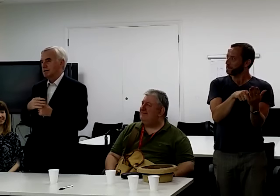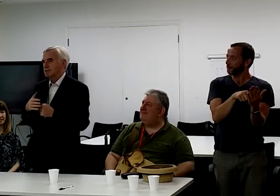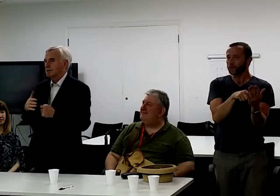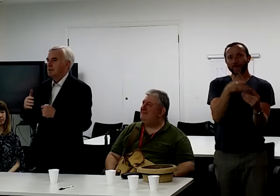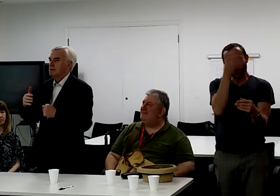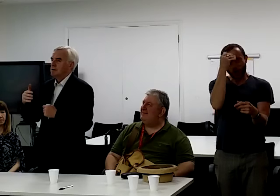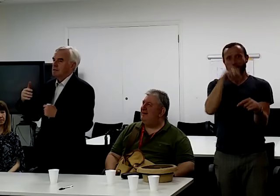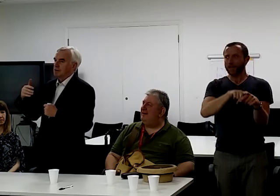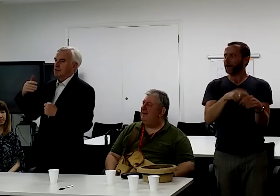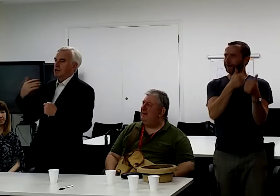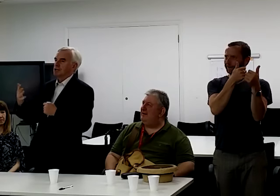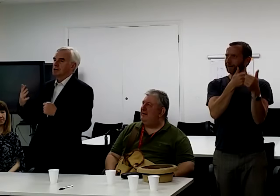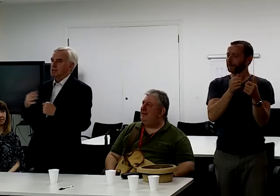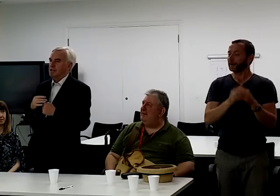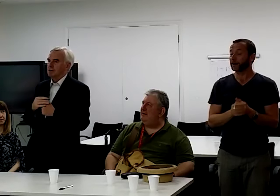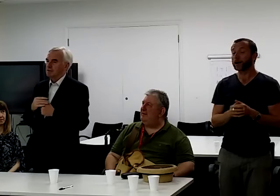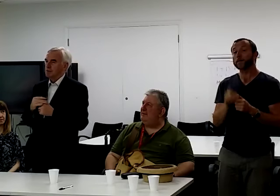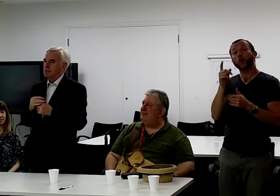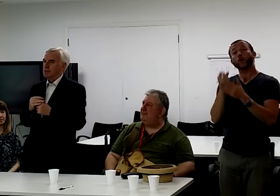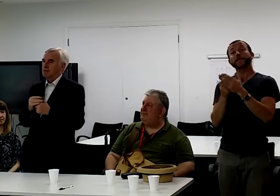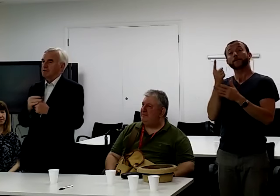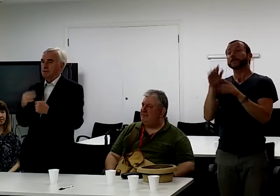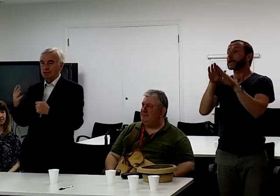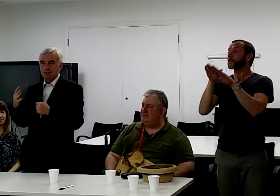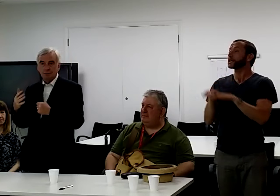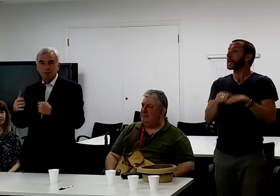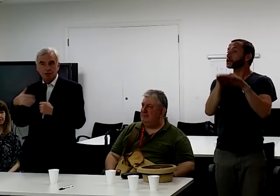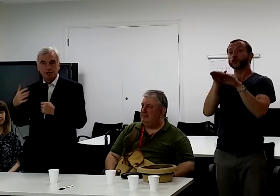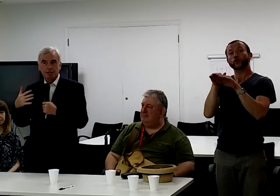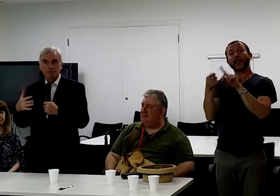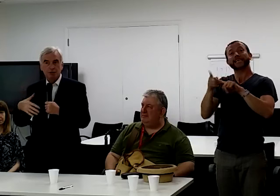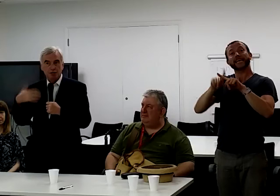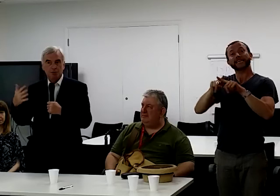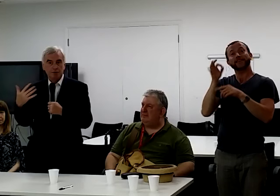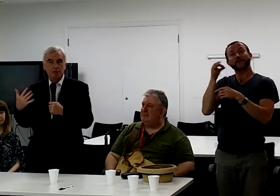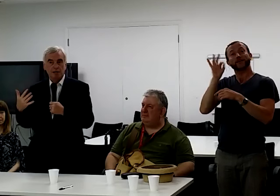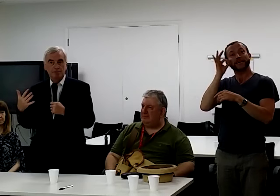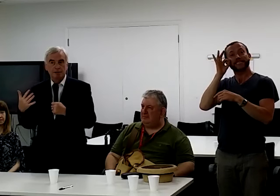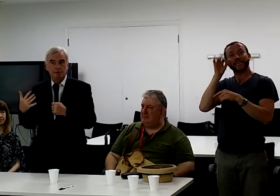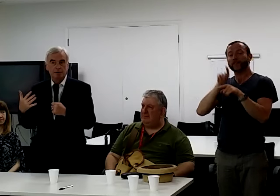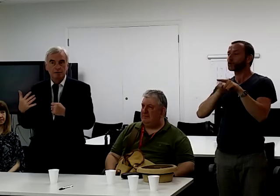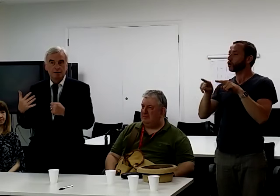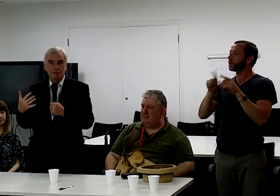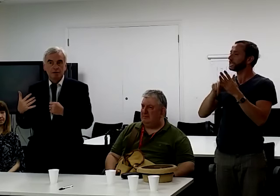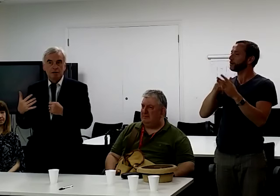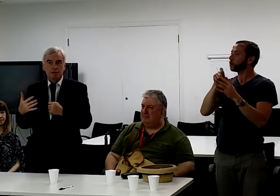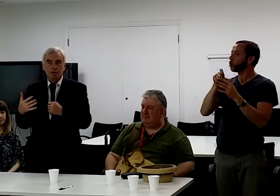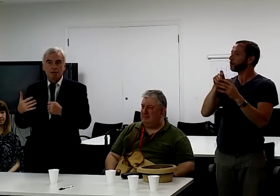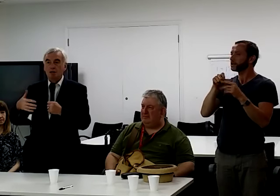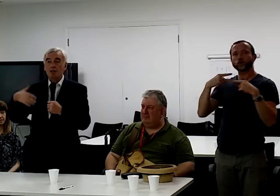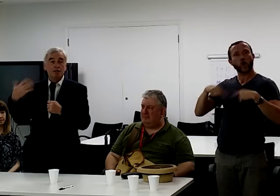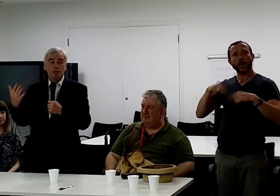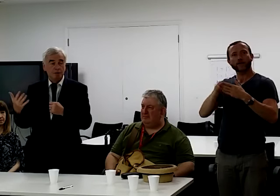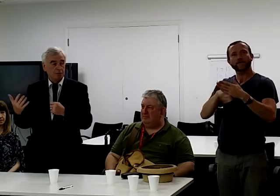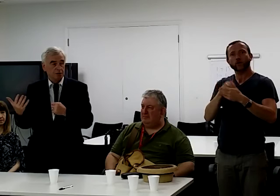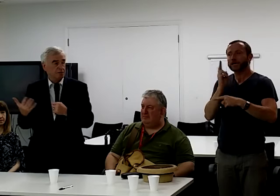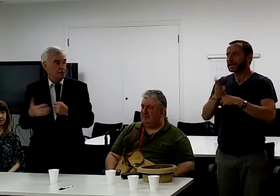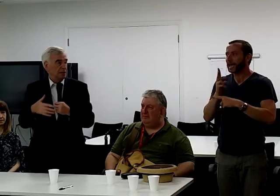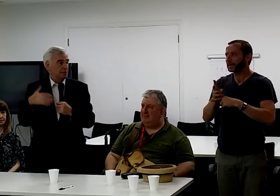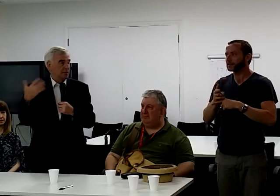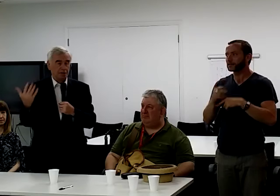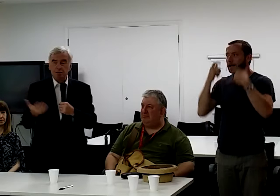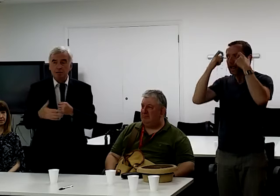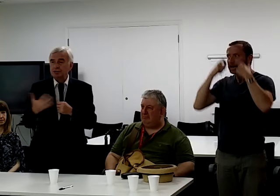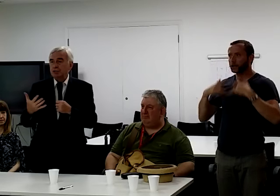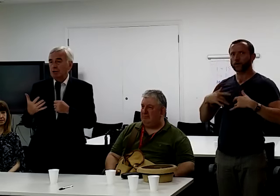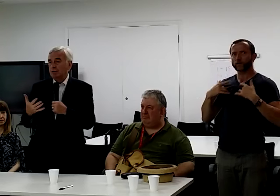What then has happened is that at the National Executive Committee, they first of all tried to keep Jeremy off the ballot paper. A legal opinion was